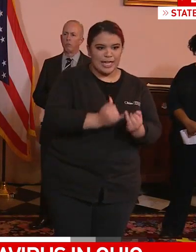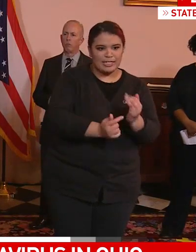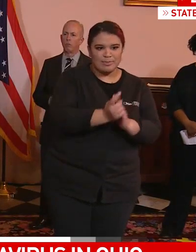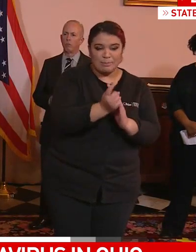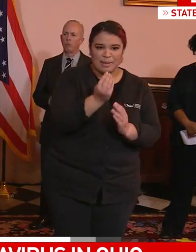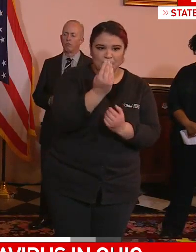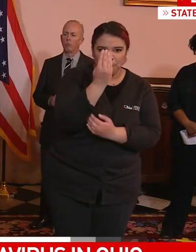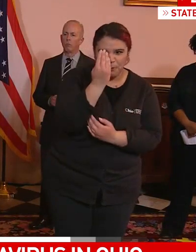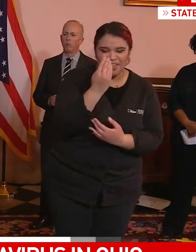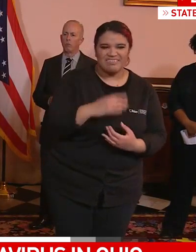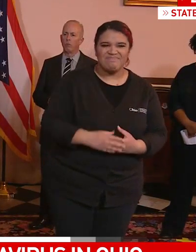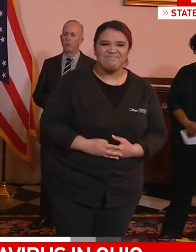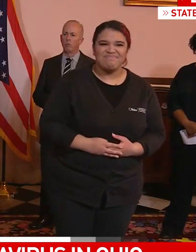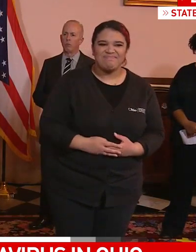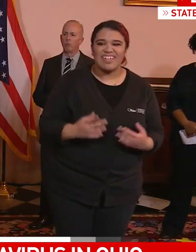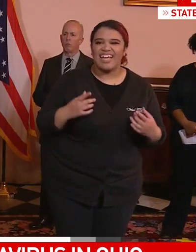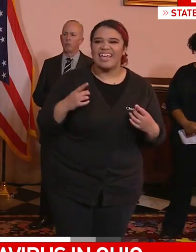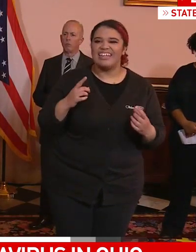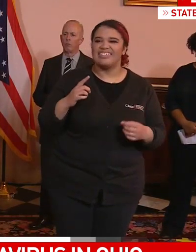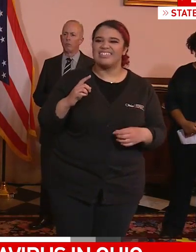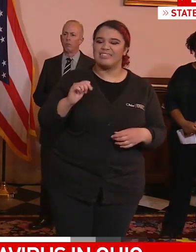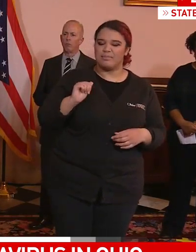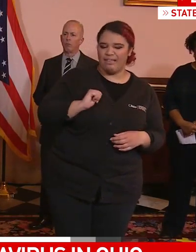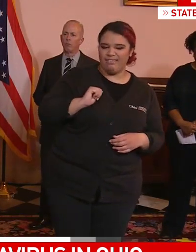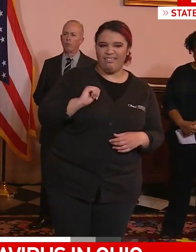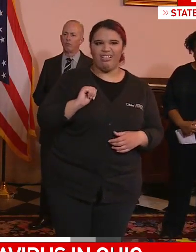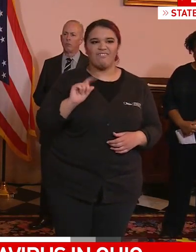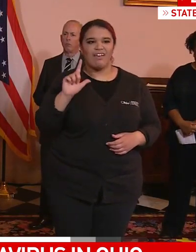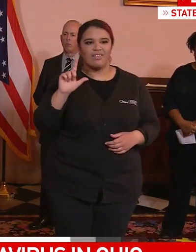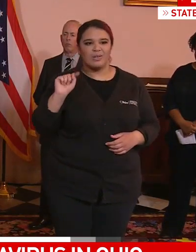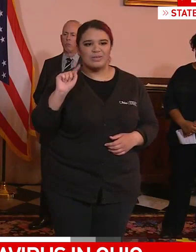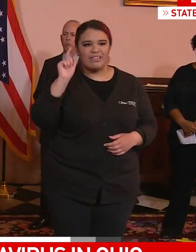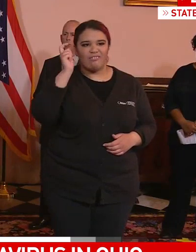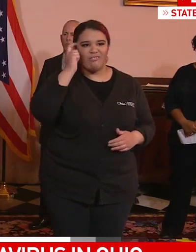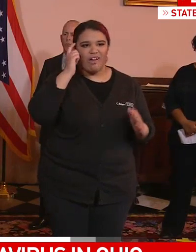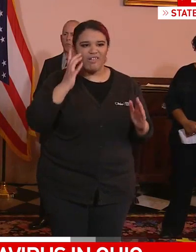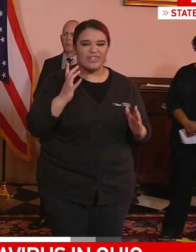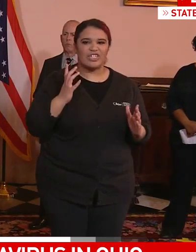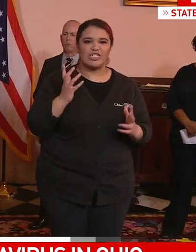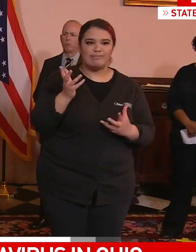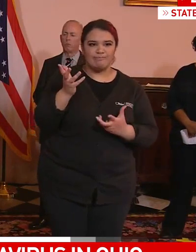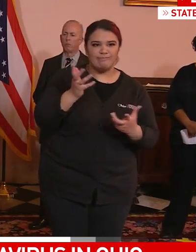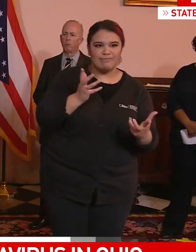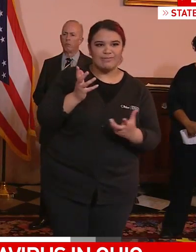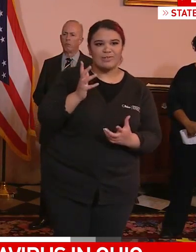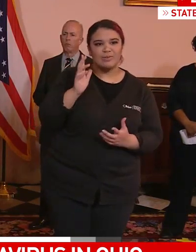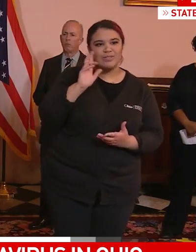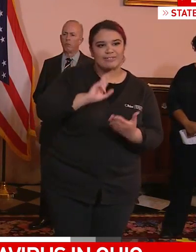and the Lieutenant Governor and I both started receiving on Monday morning